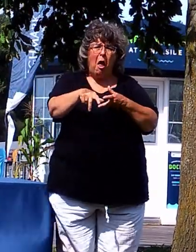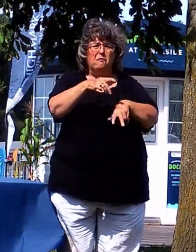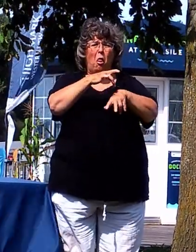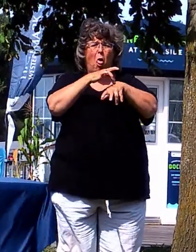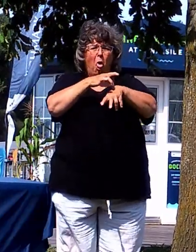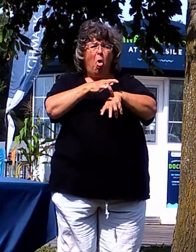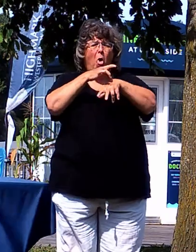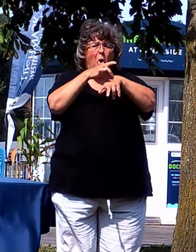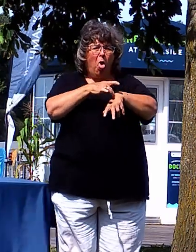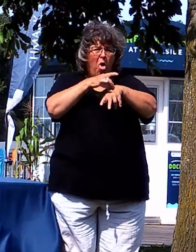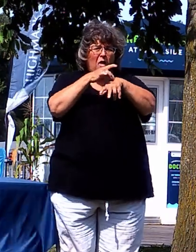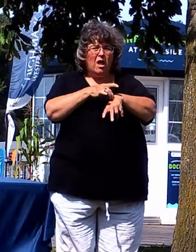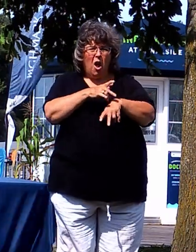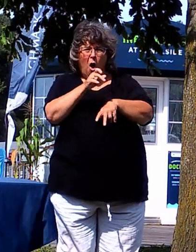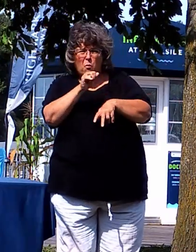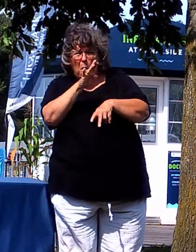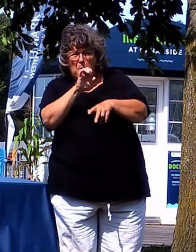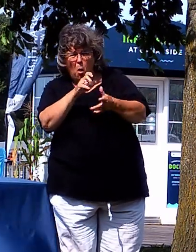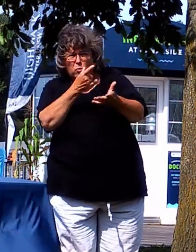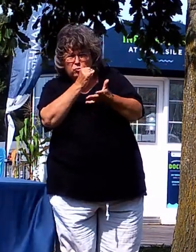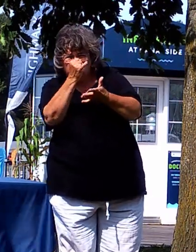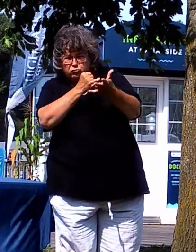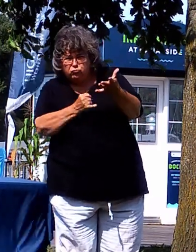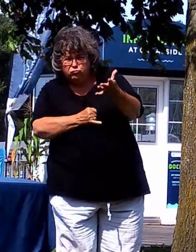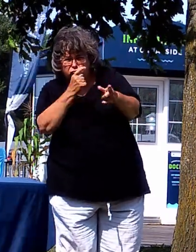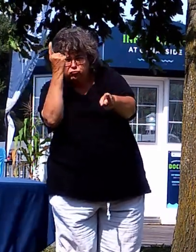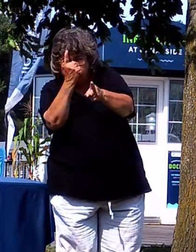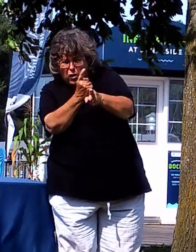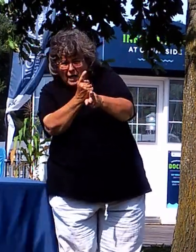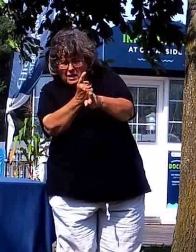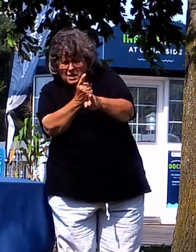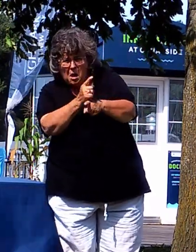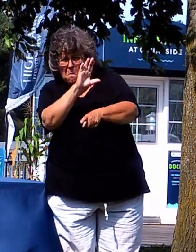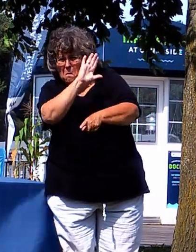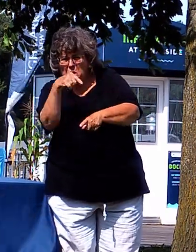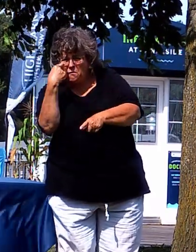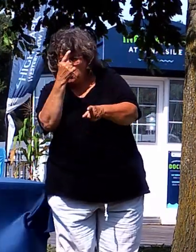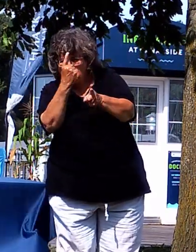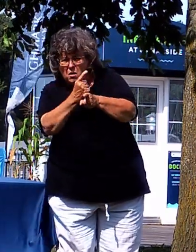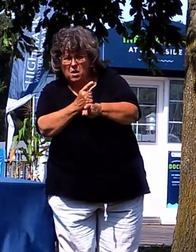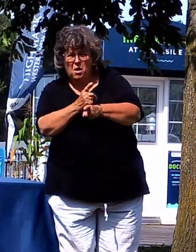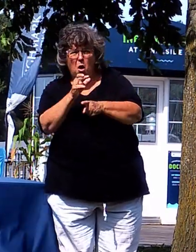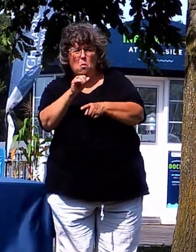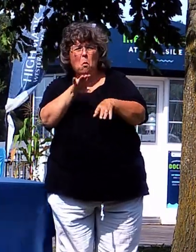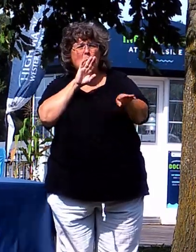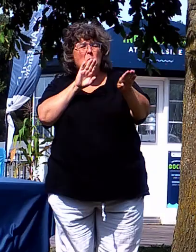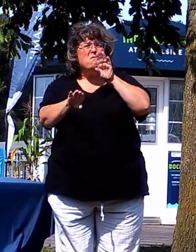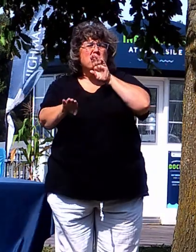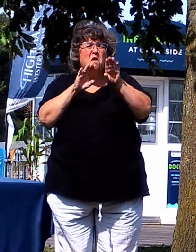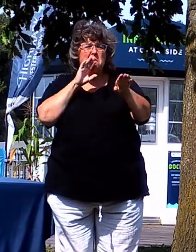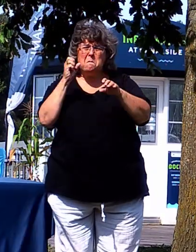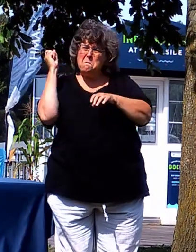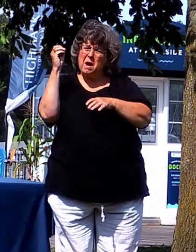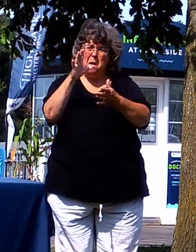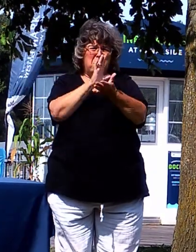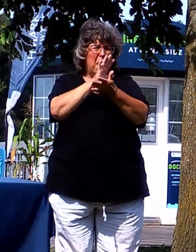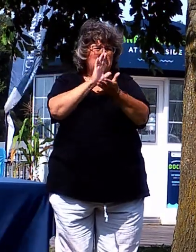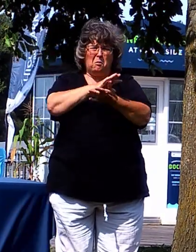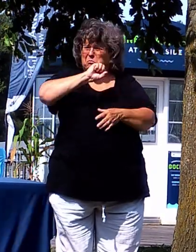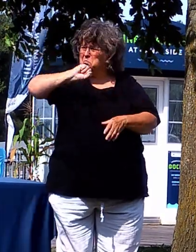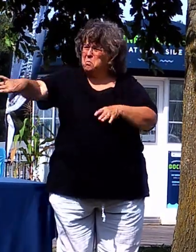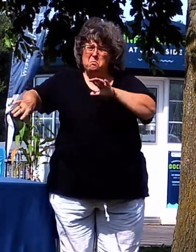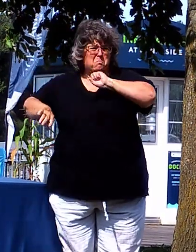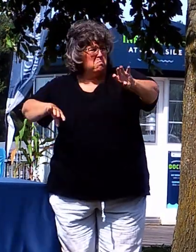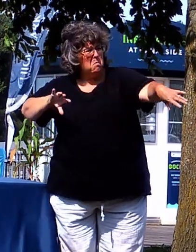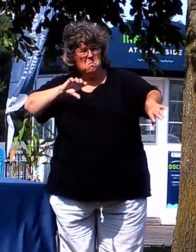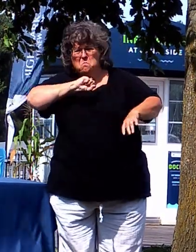trying to make his drawings look right, but they never did. We have Ramon in frustration throwing many pieces of paper across